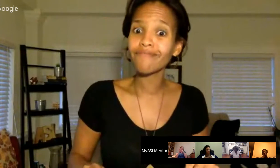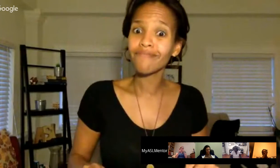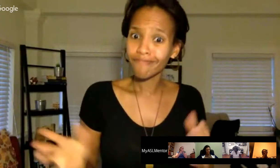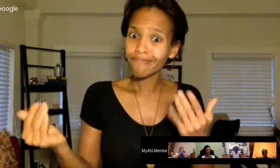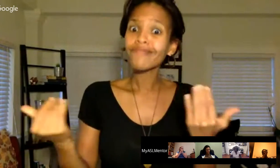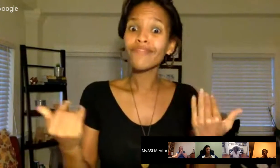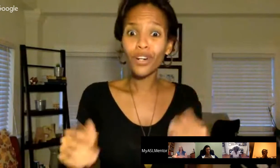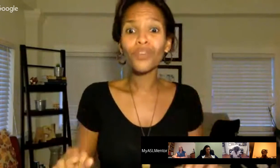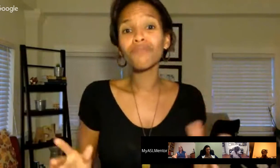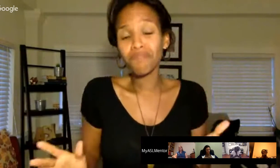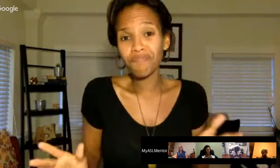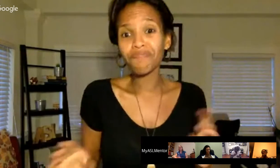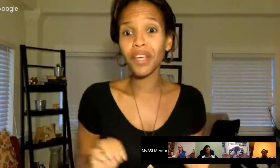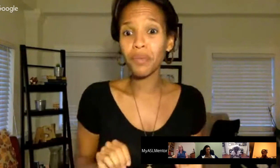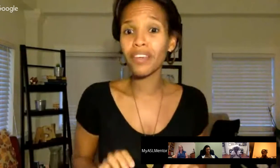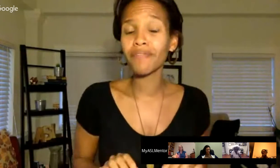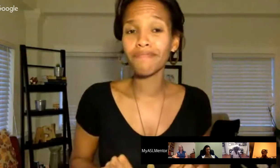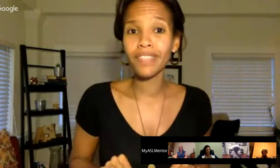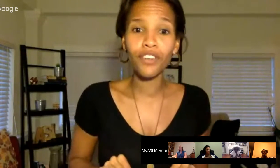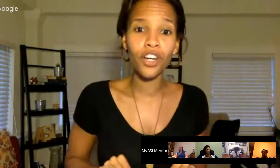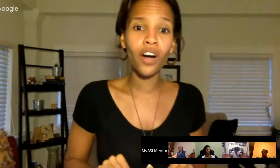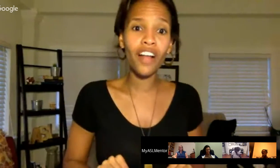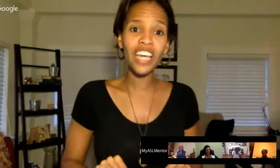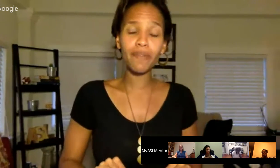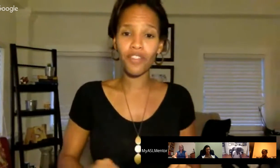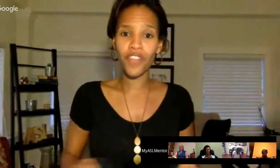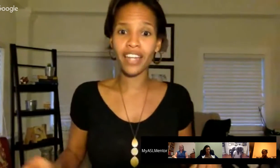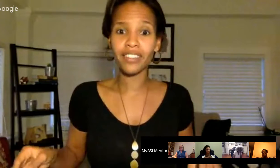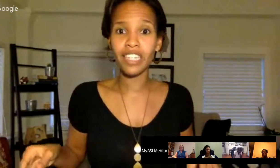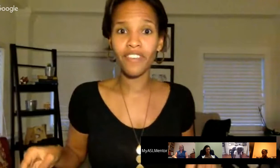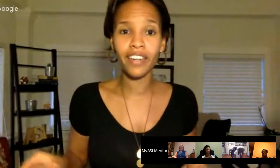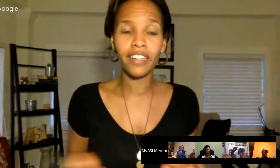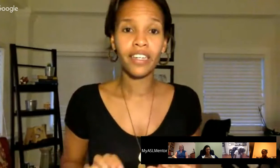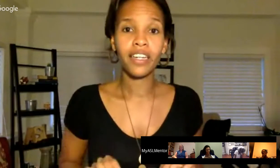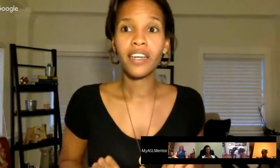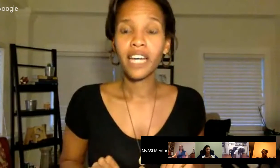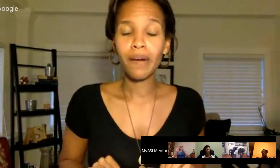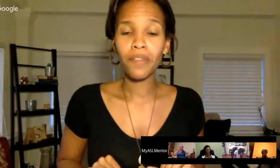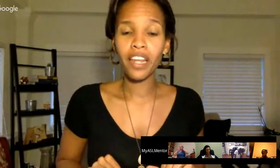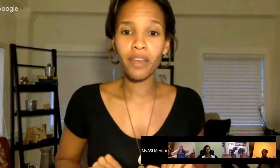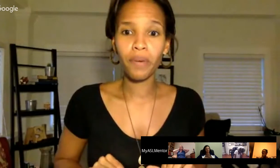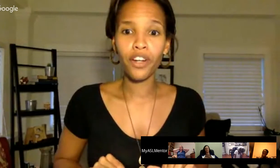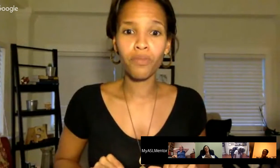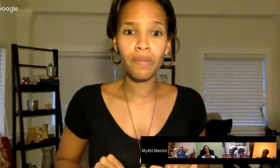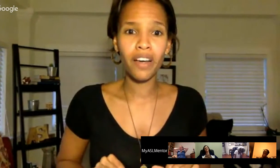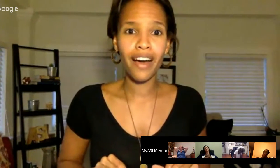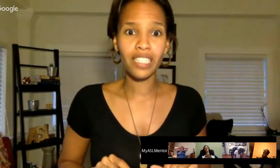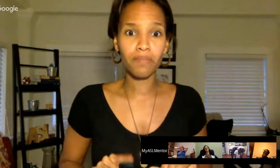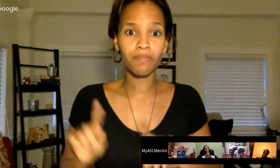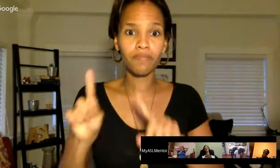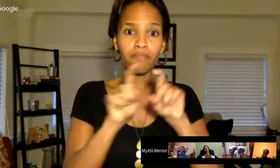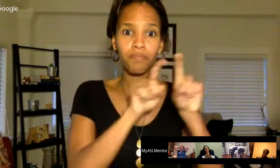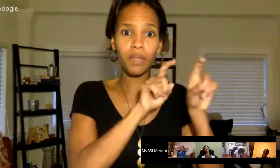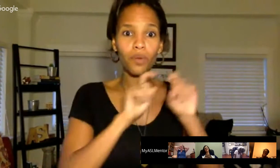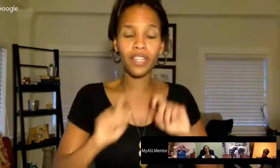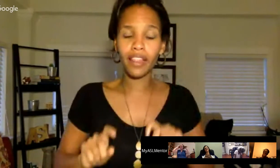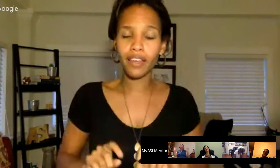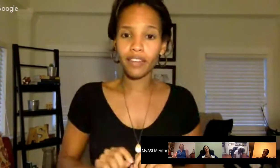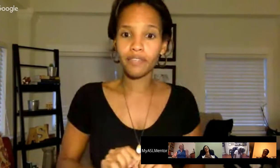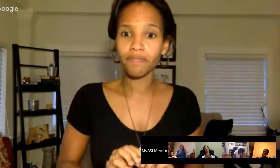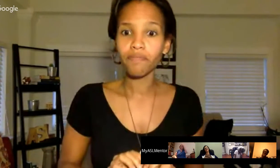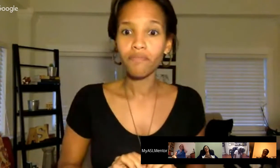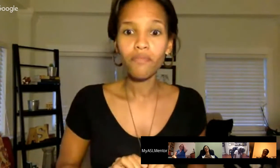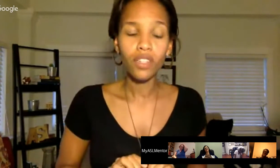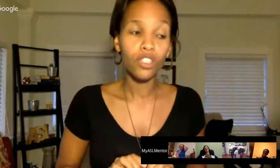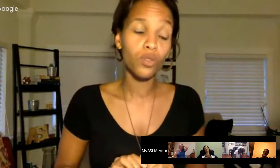Yeah. Vote, maybe. I don't know. I'll think about that and see if I come up with anything better. Maybe I'll ask some people what they